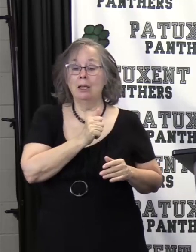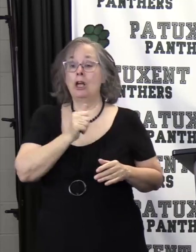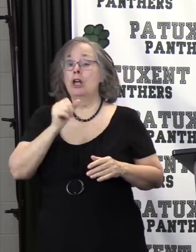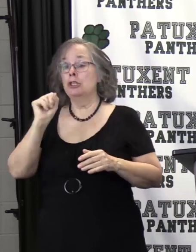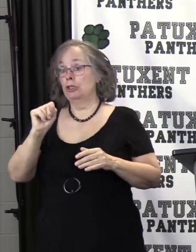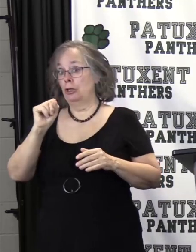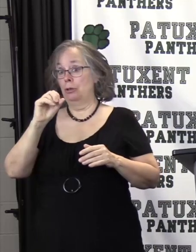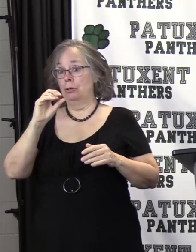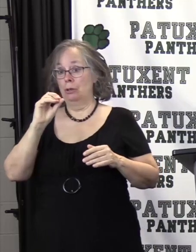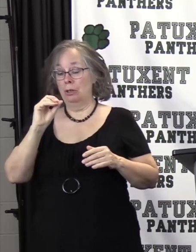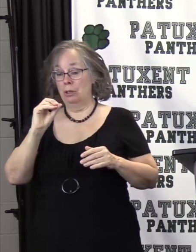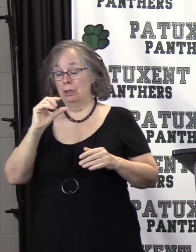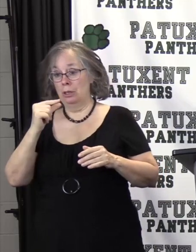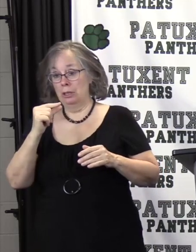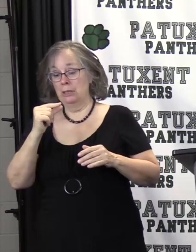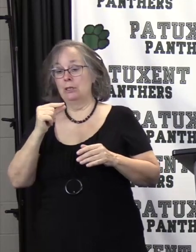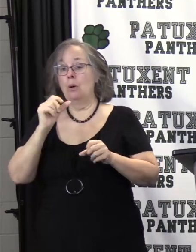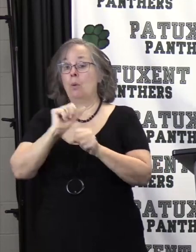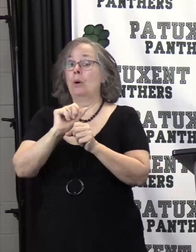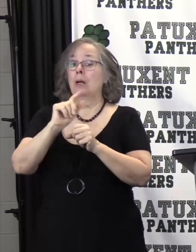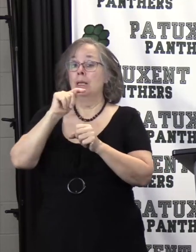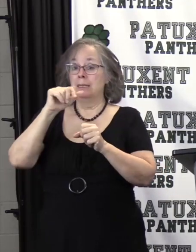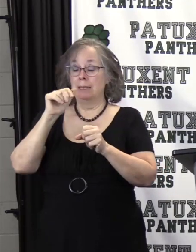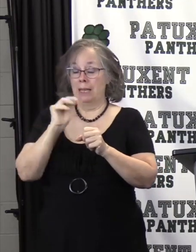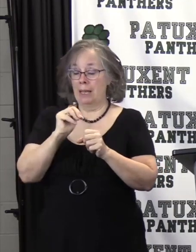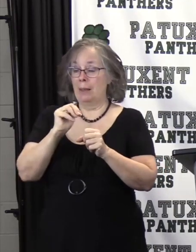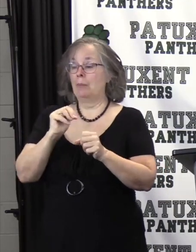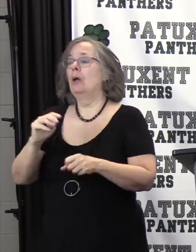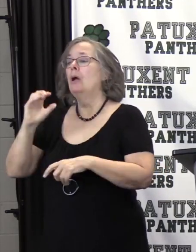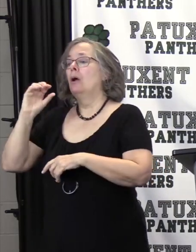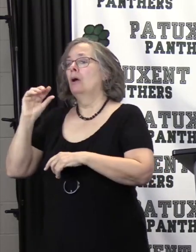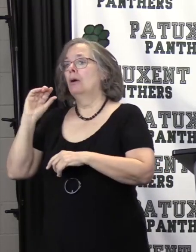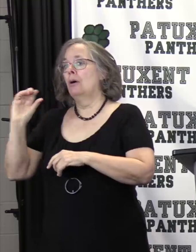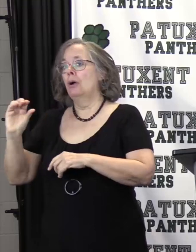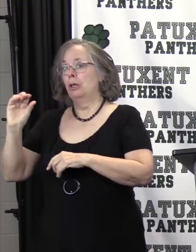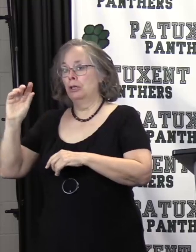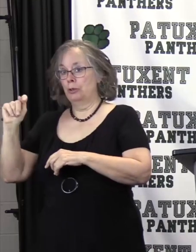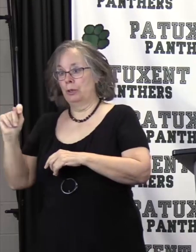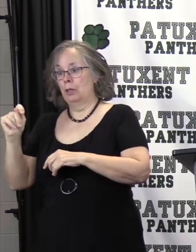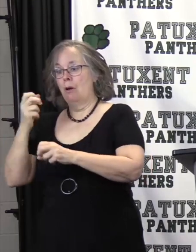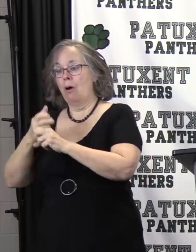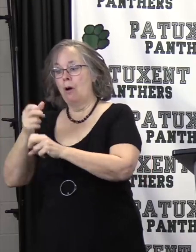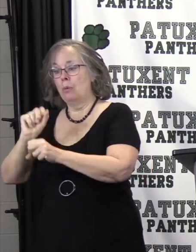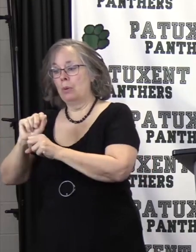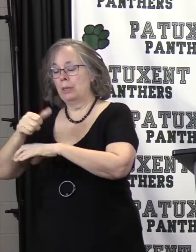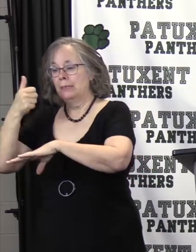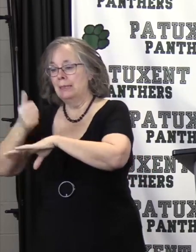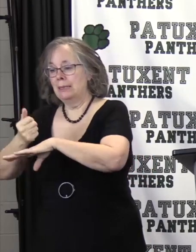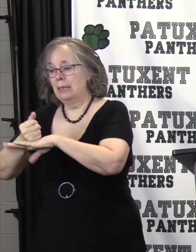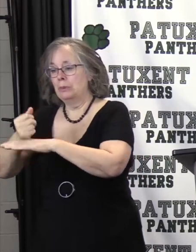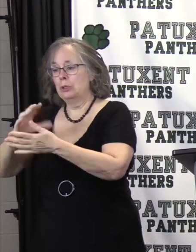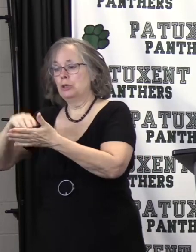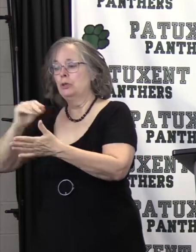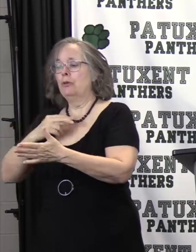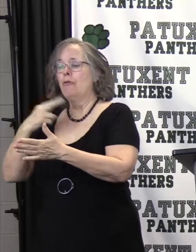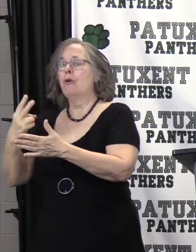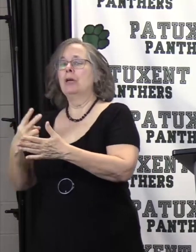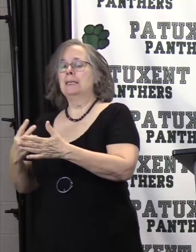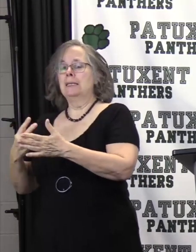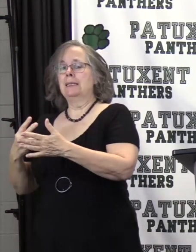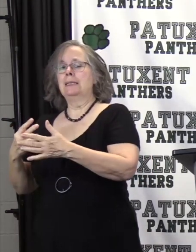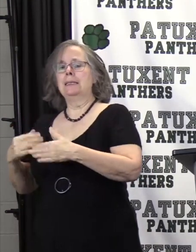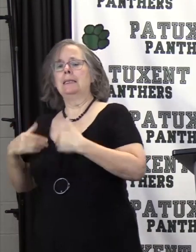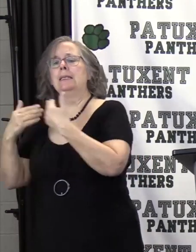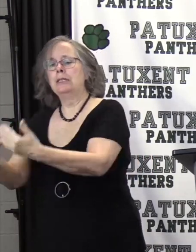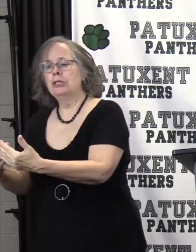Shauna Collins' work in the TAM program, and Carly Trinidad's hard work to set up the Student Voice Initiative with Alyssa